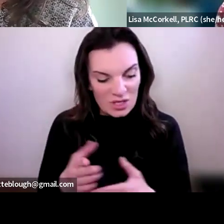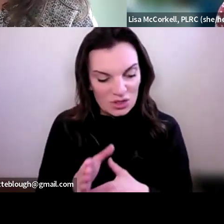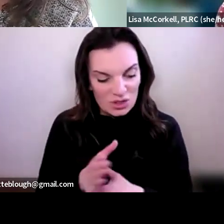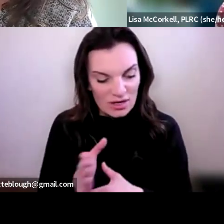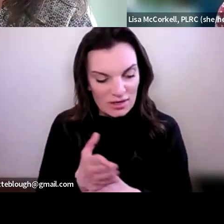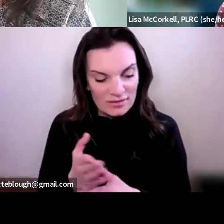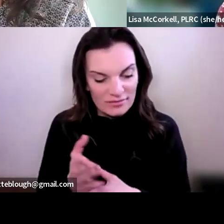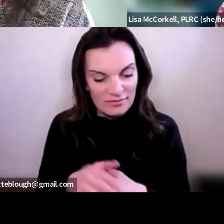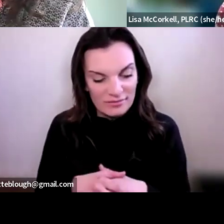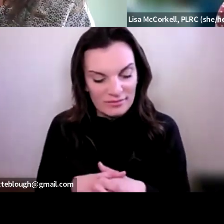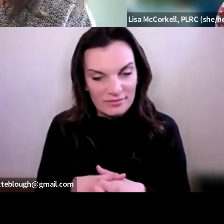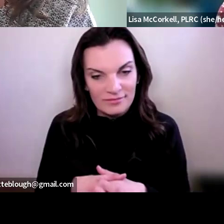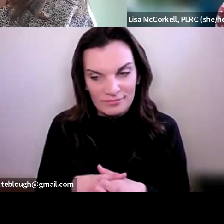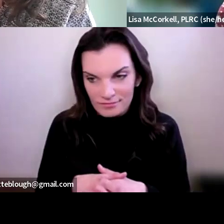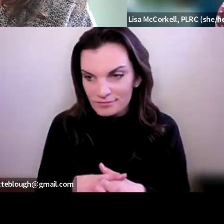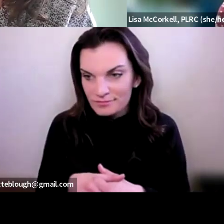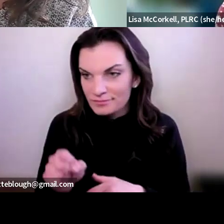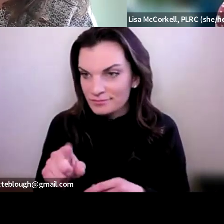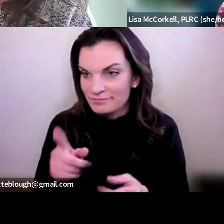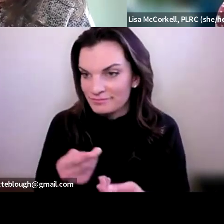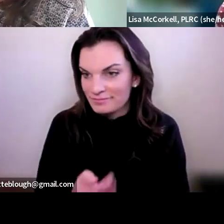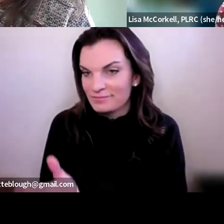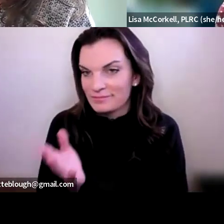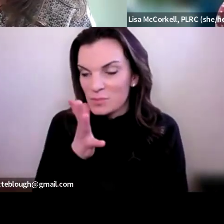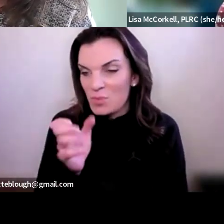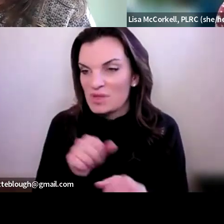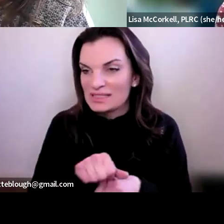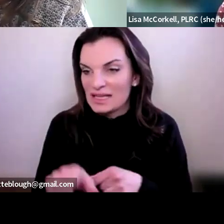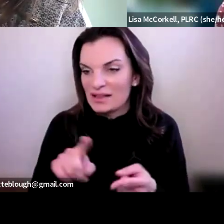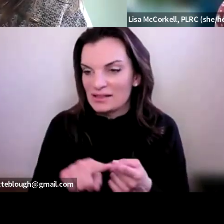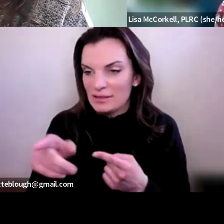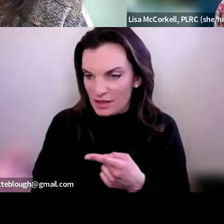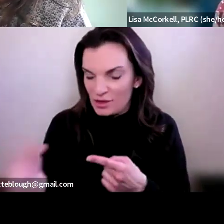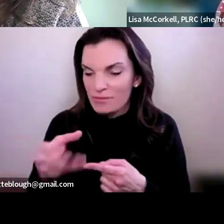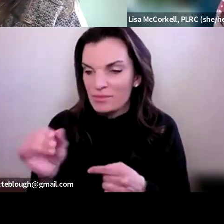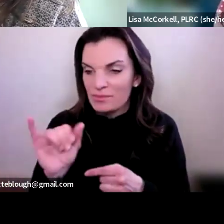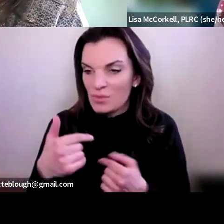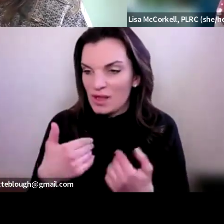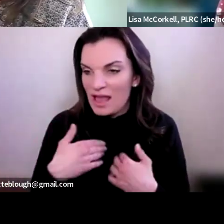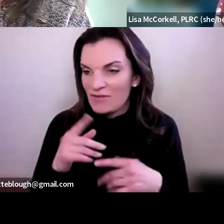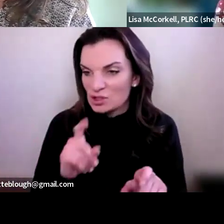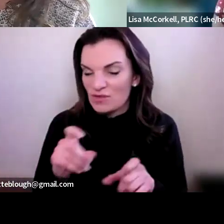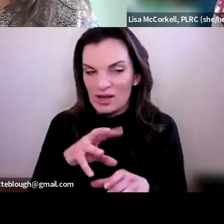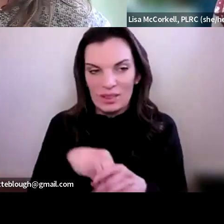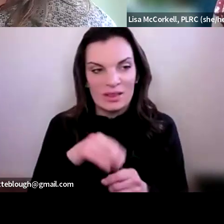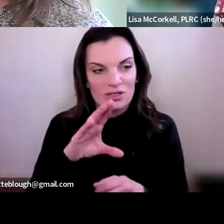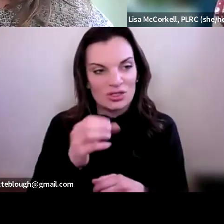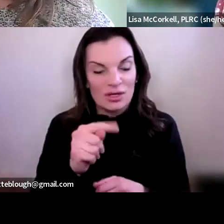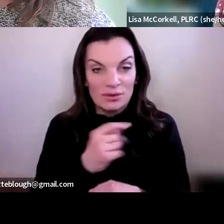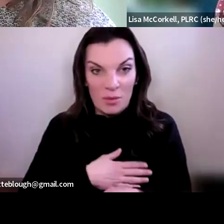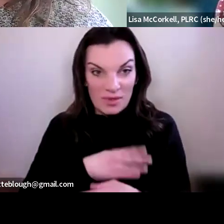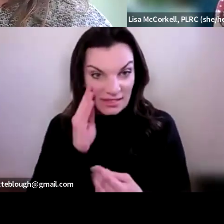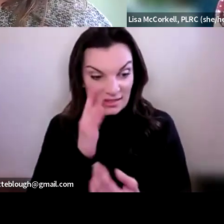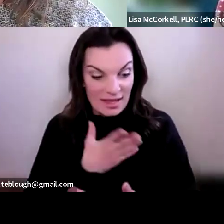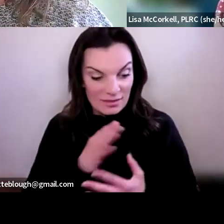you registered. So whatever email address you gave, it'll be sent there. We have a survey in the chat as well. So please tell us